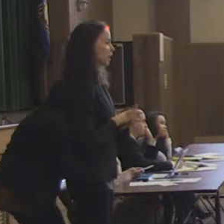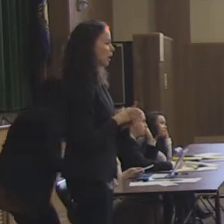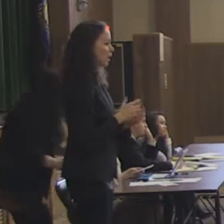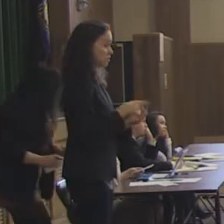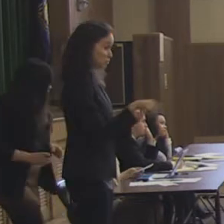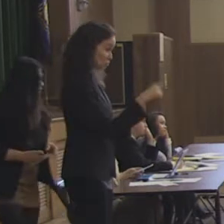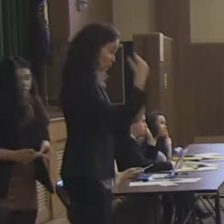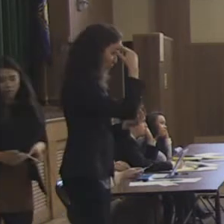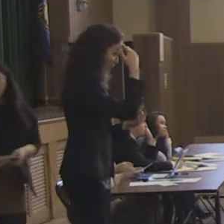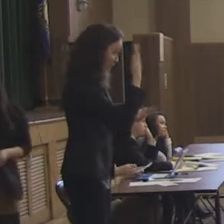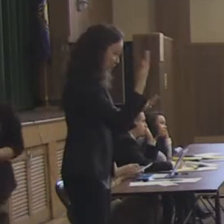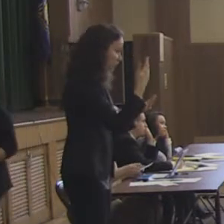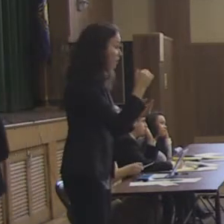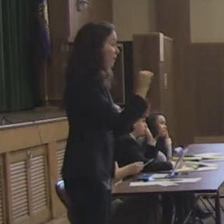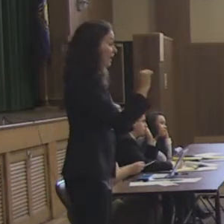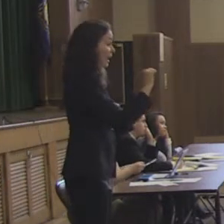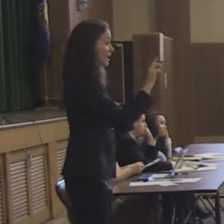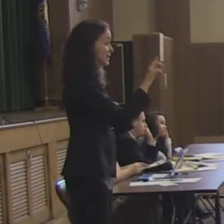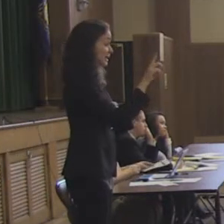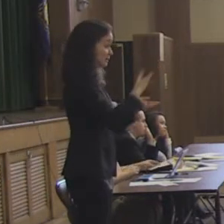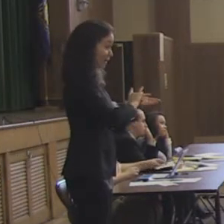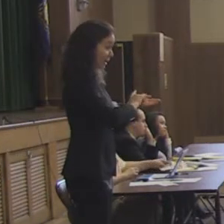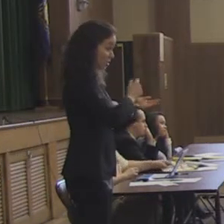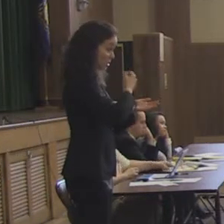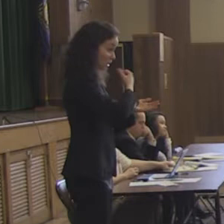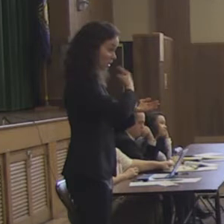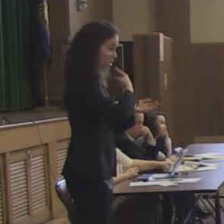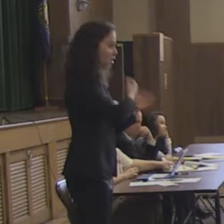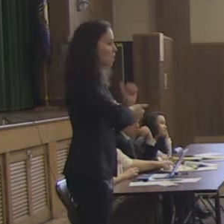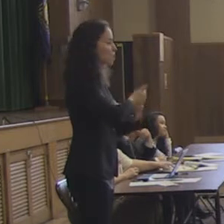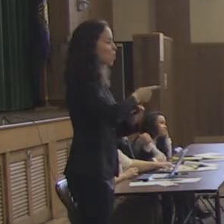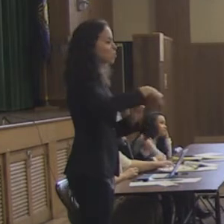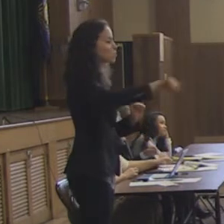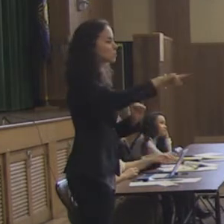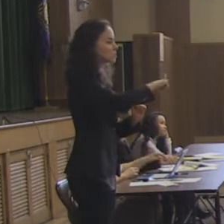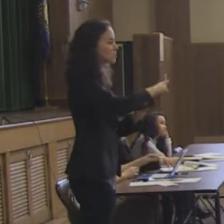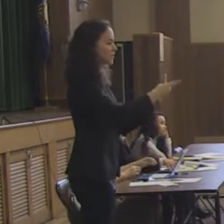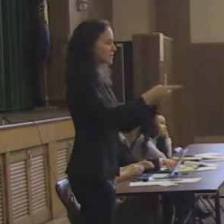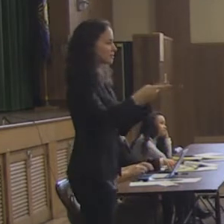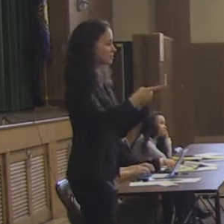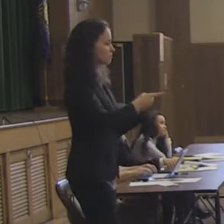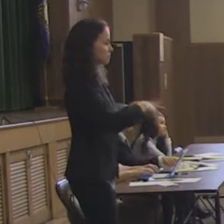many people know, but if you're on ADD meds, most places won't take you.